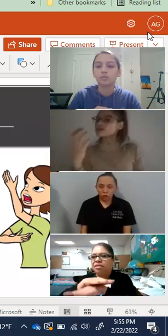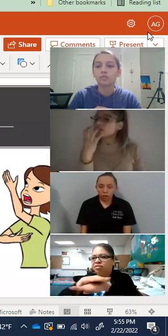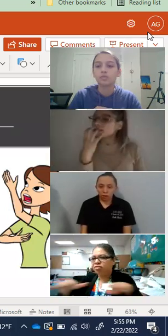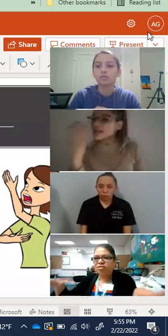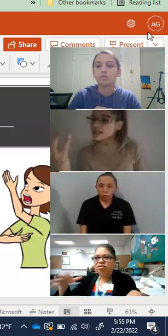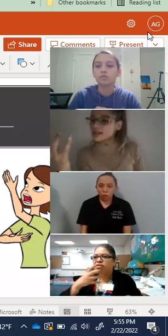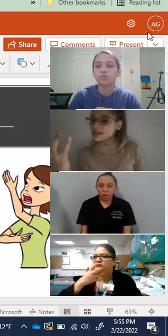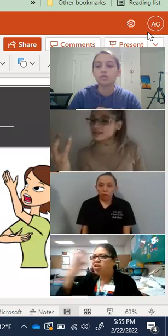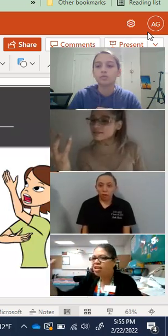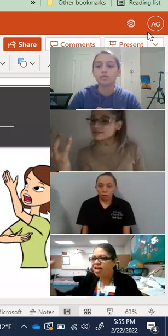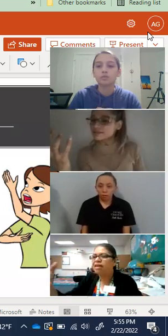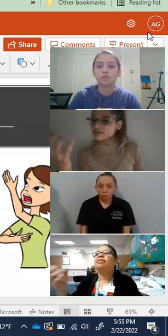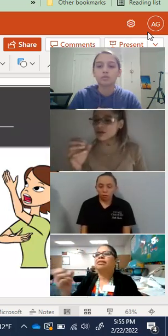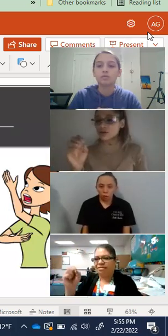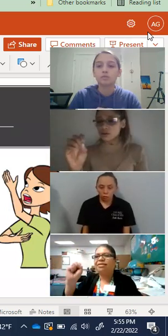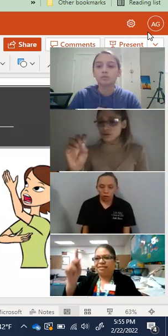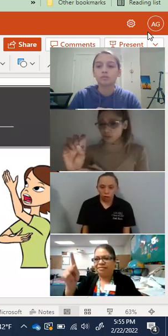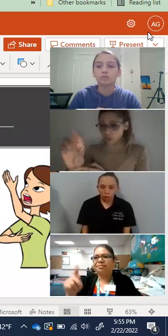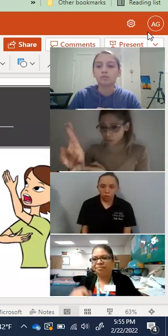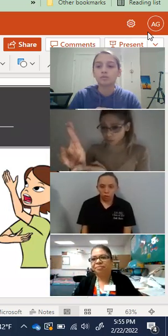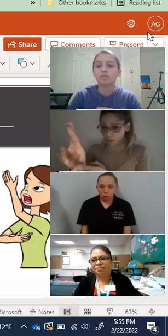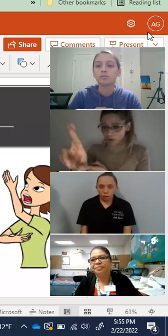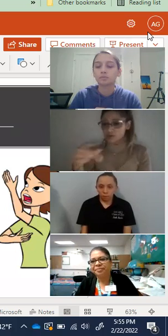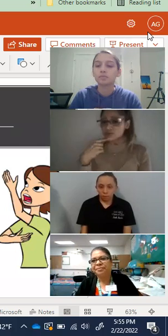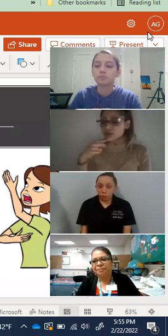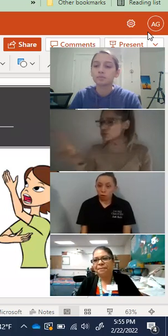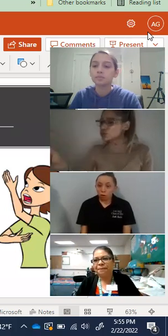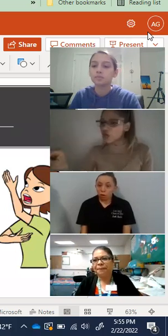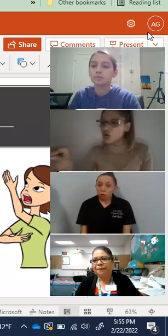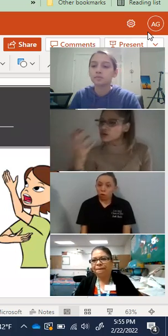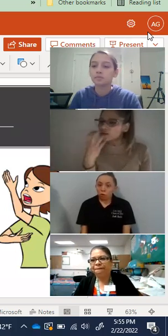So make sure your hand moves like this. Don't yell.